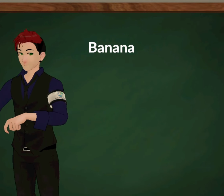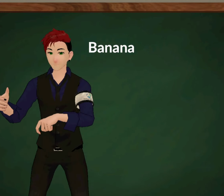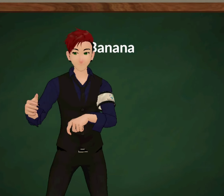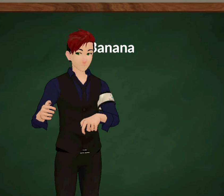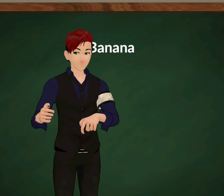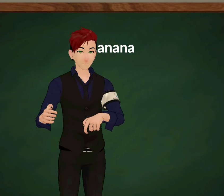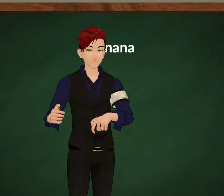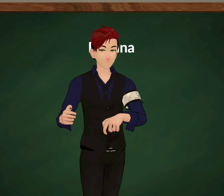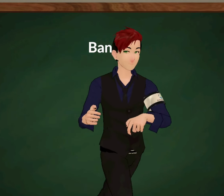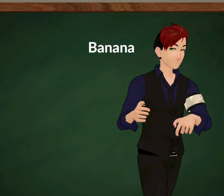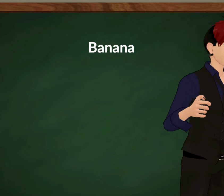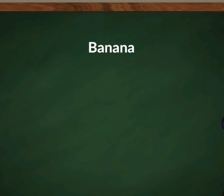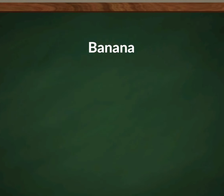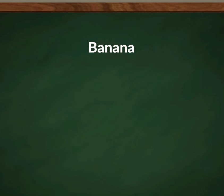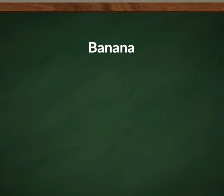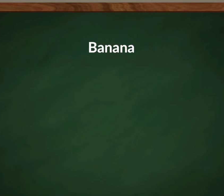Banana. All right, we got one.